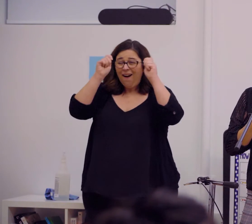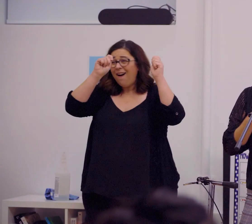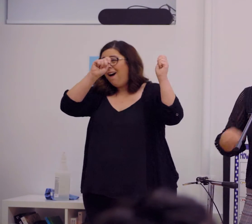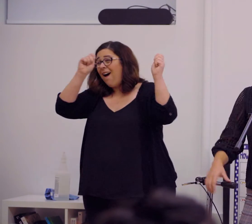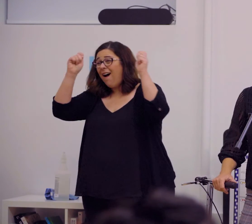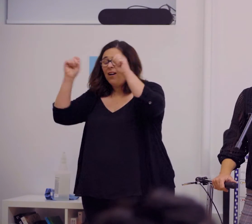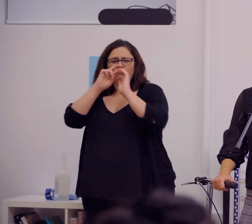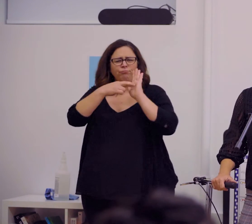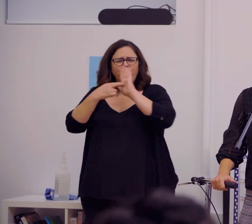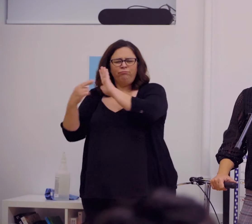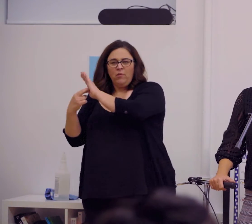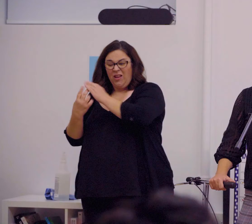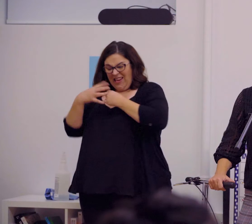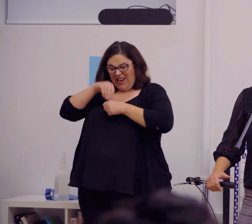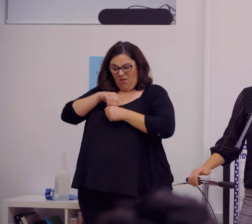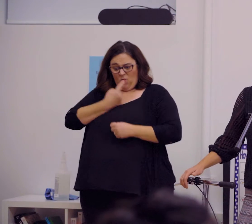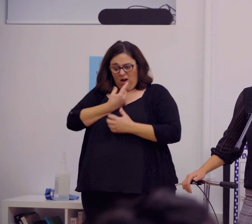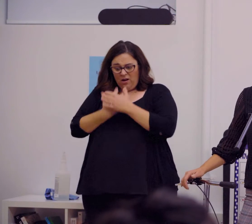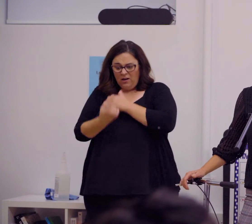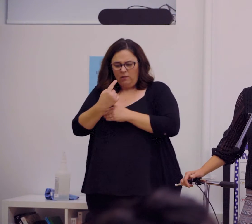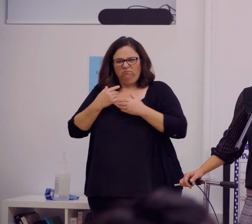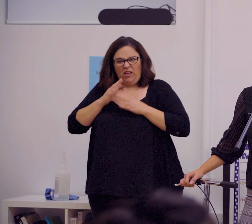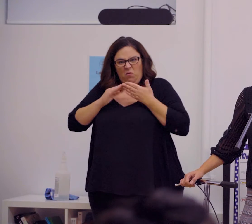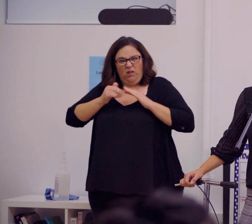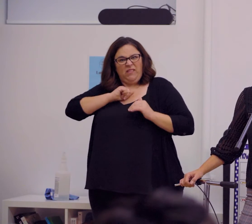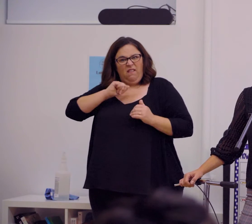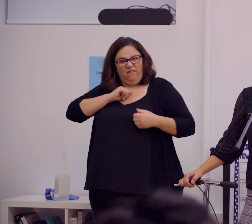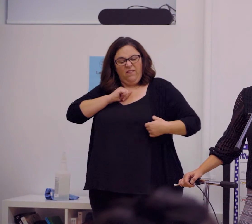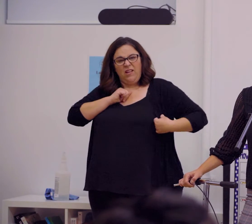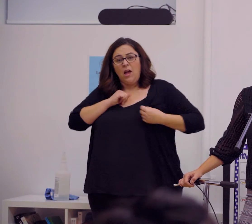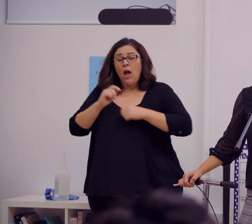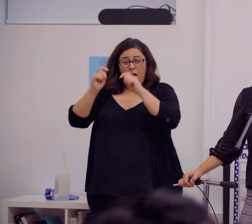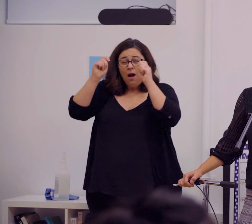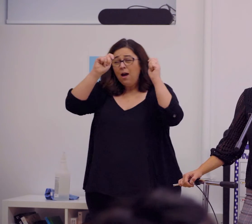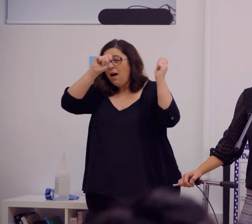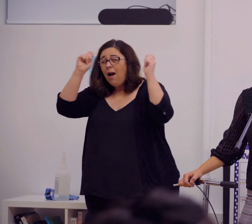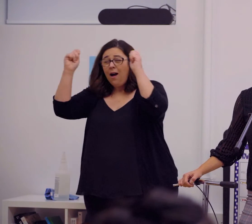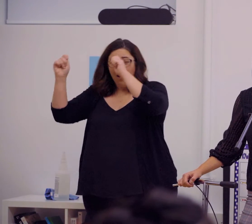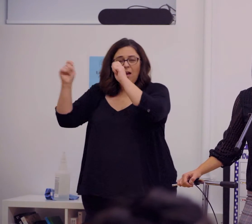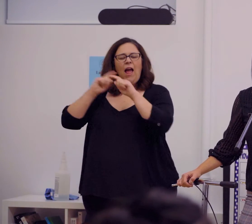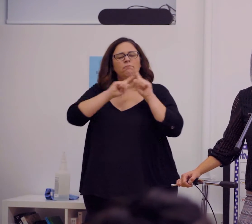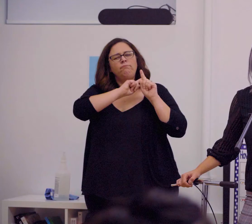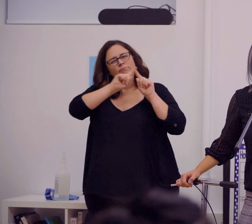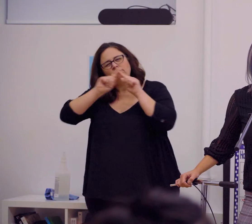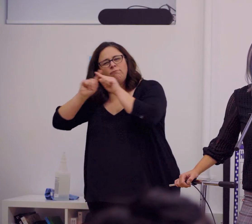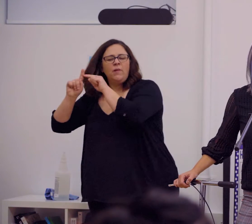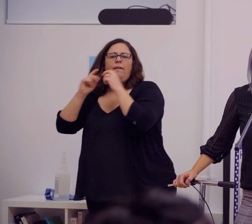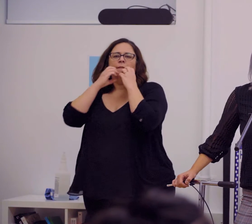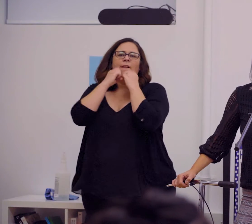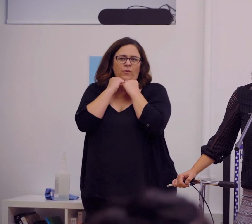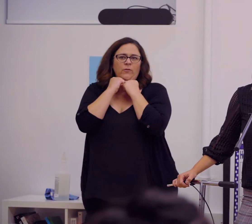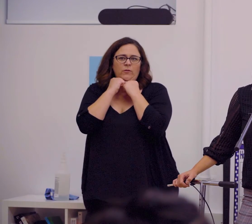ourselves, we are a community. And within each of those roles that we have, there is a set of values that distinguish